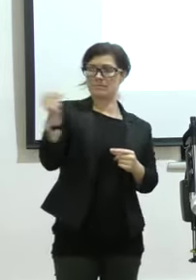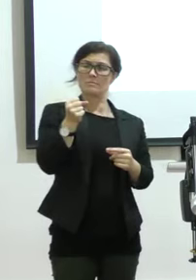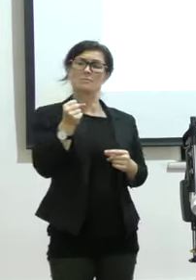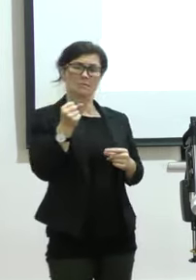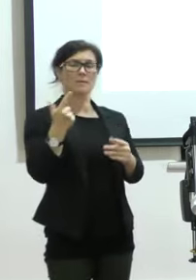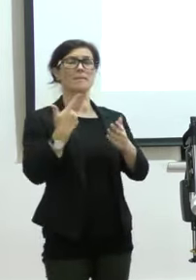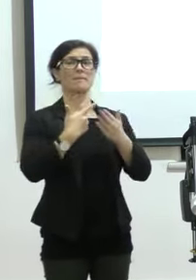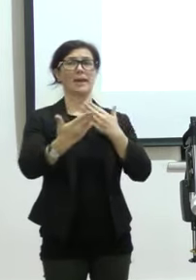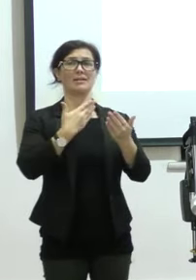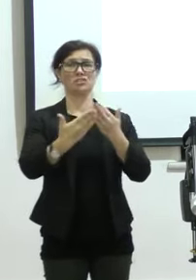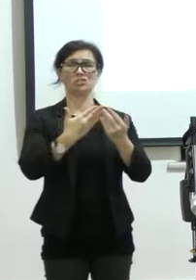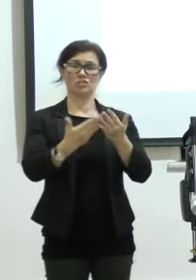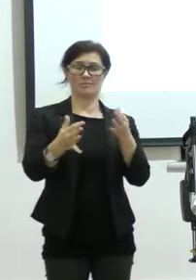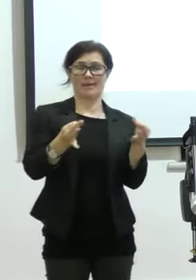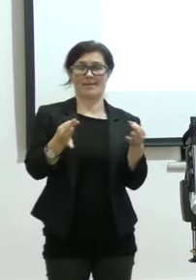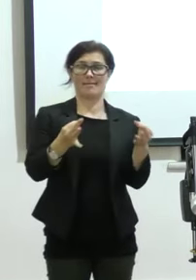plan